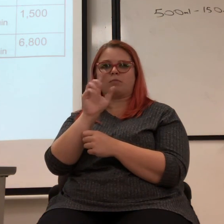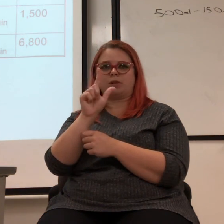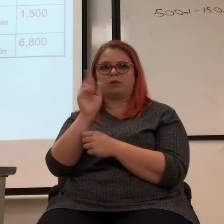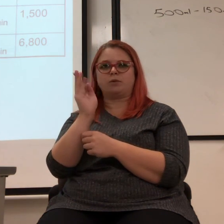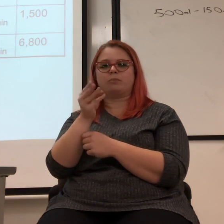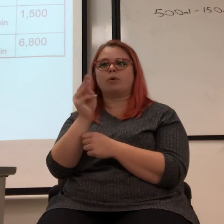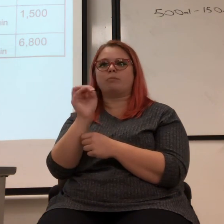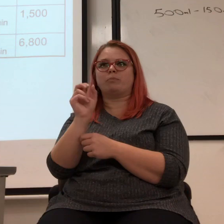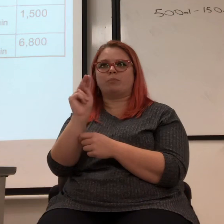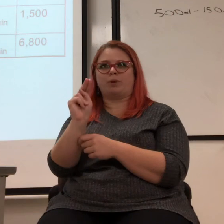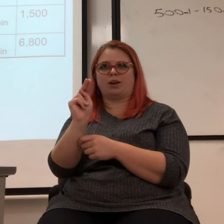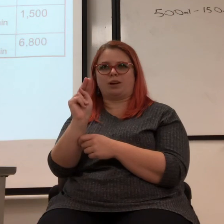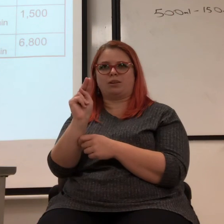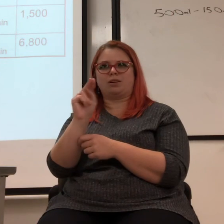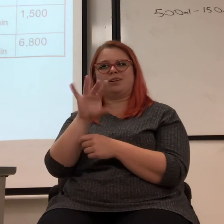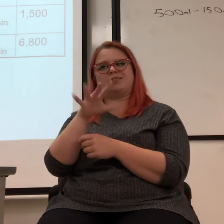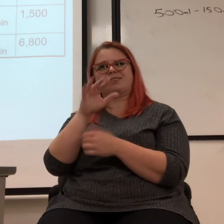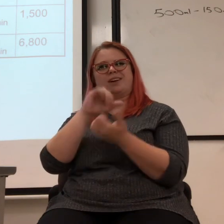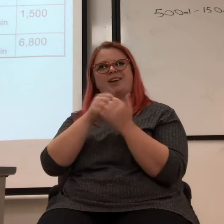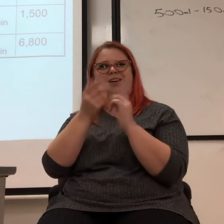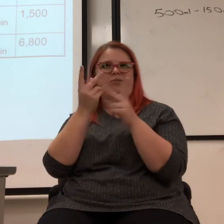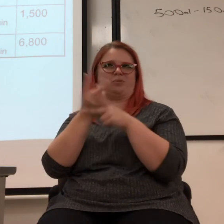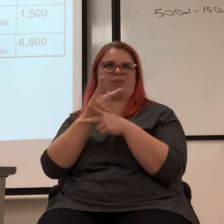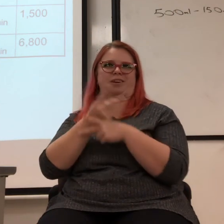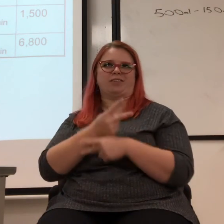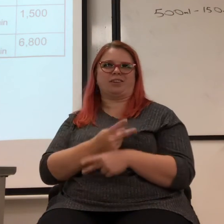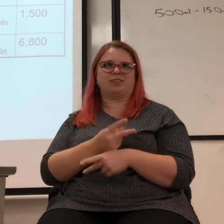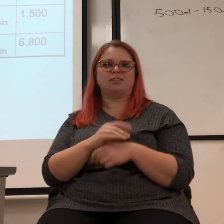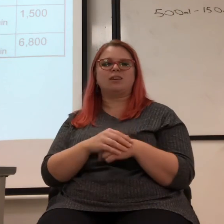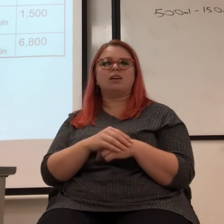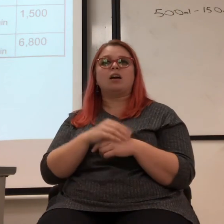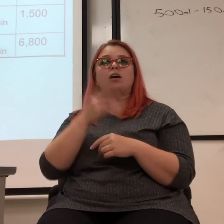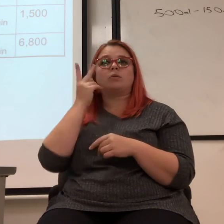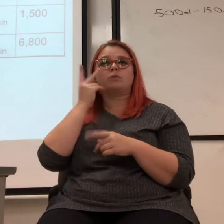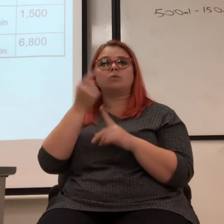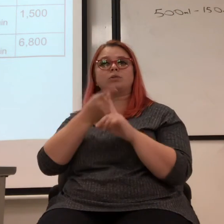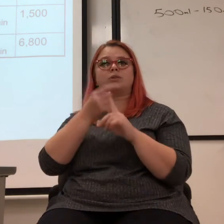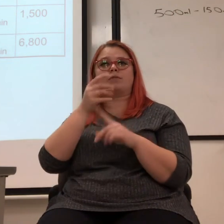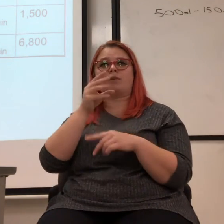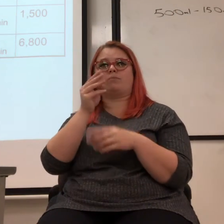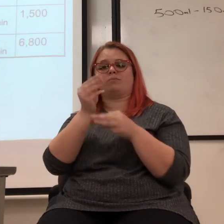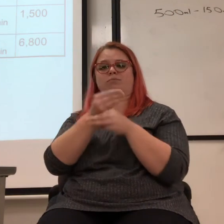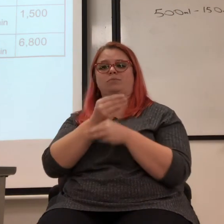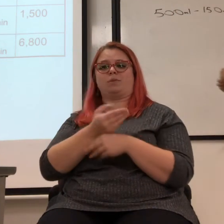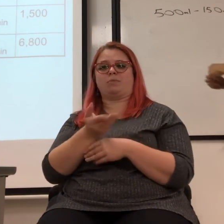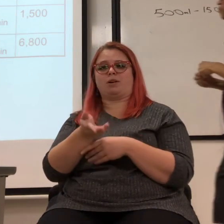ml per minute. And that's kind of how you calculate it. And what you see from the math,